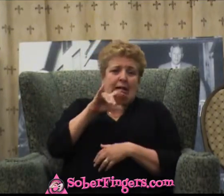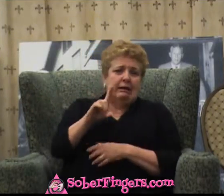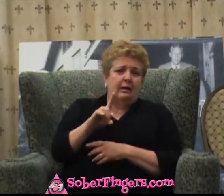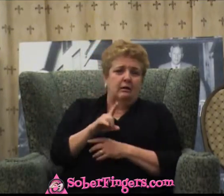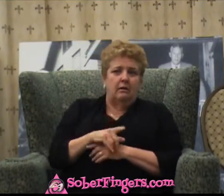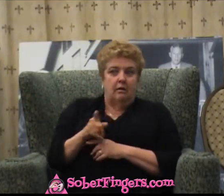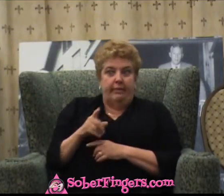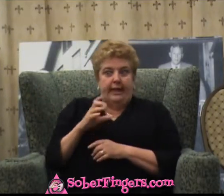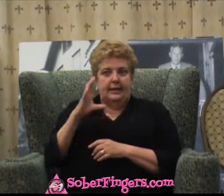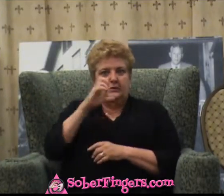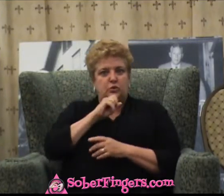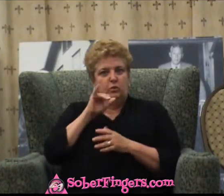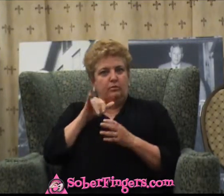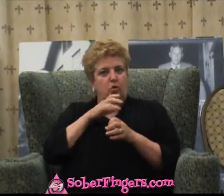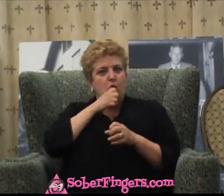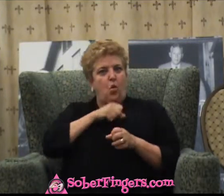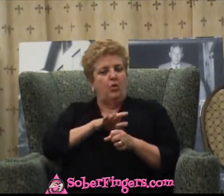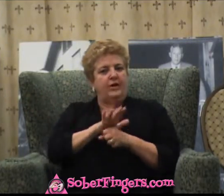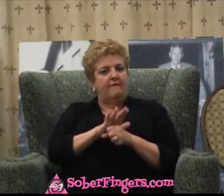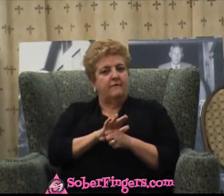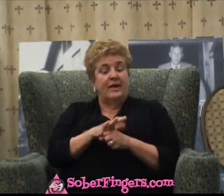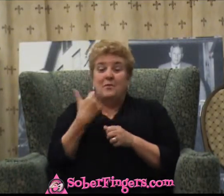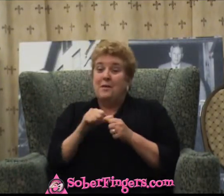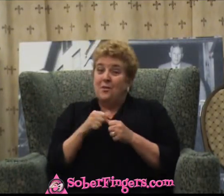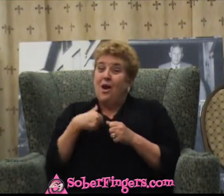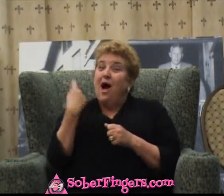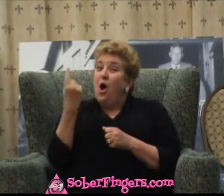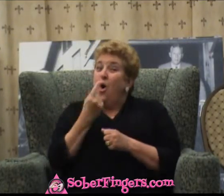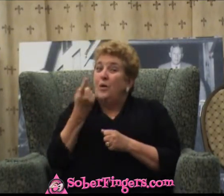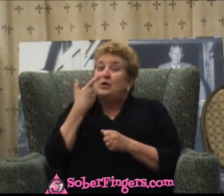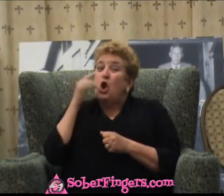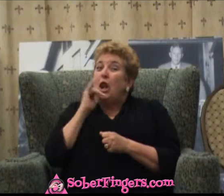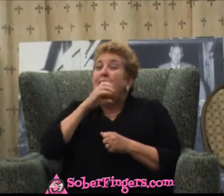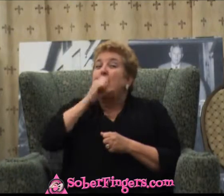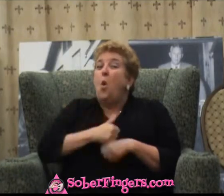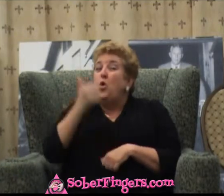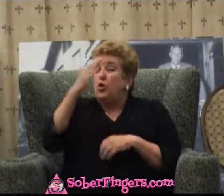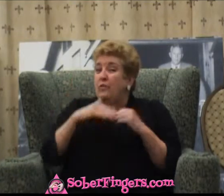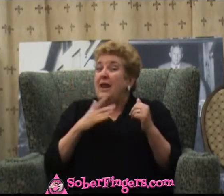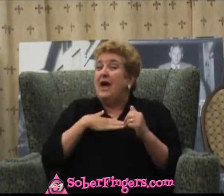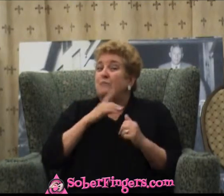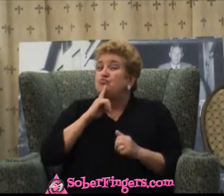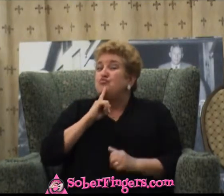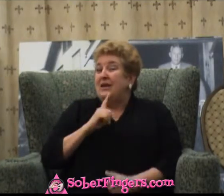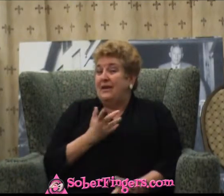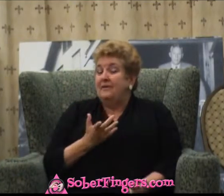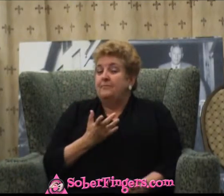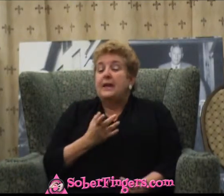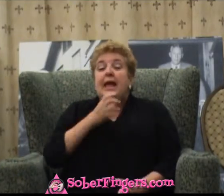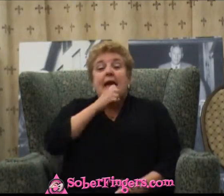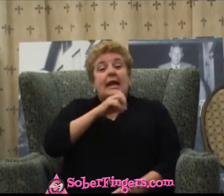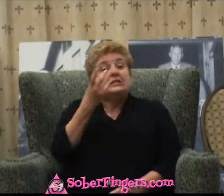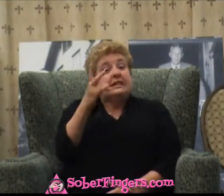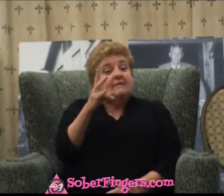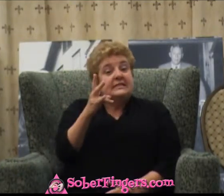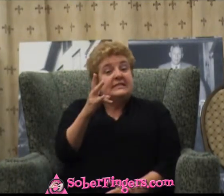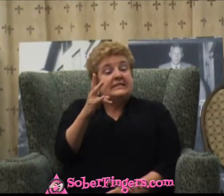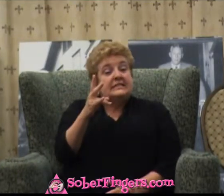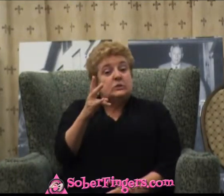you're old enough. And I always looked older than I was. So I got away with it. By the time I was 17 years old, my father sat me down and he